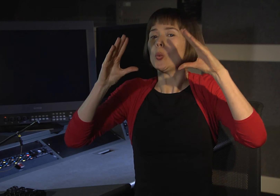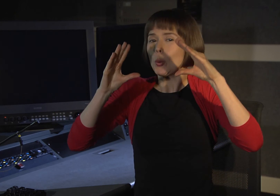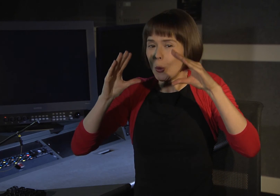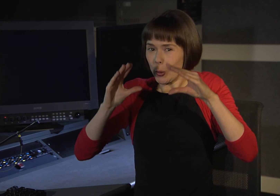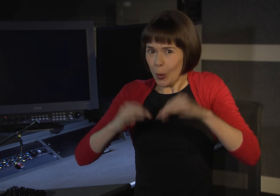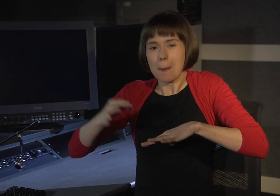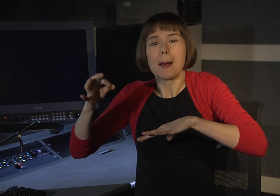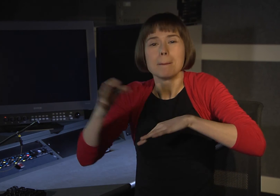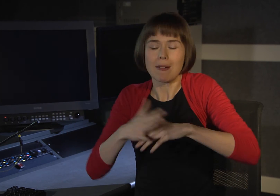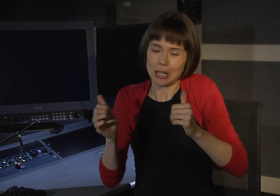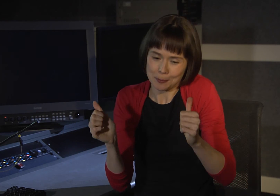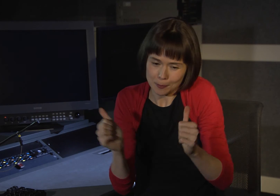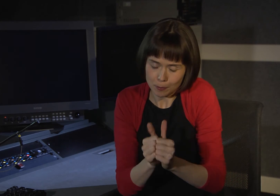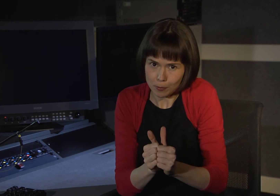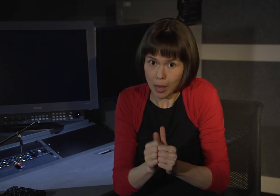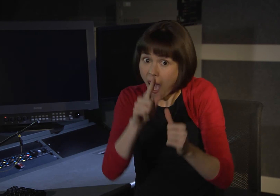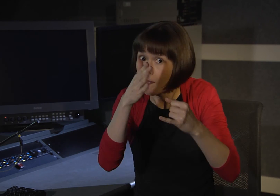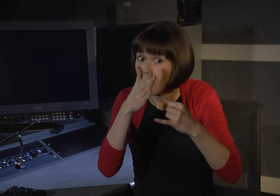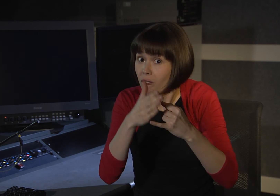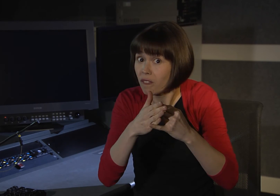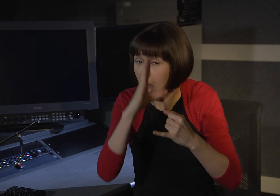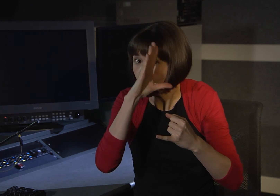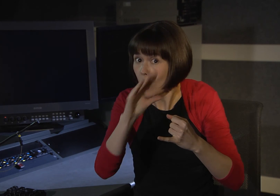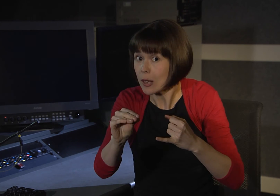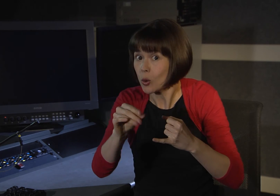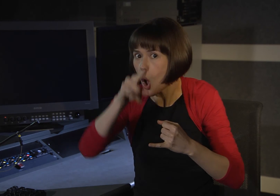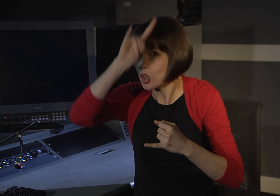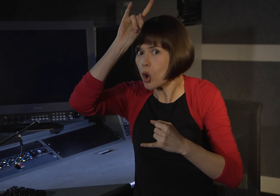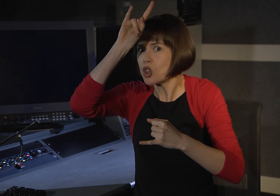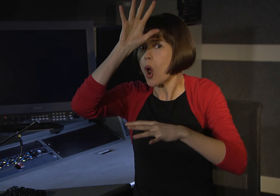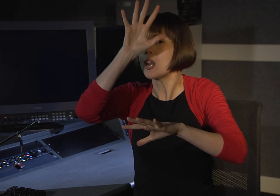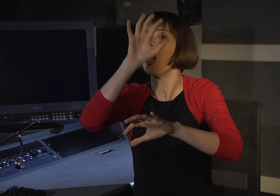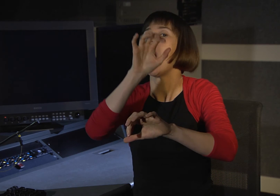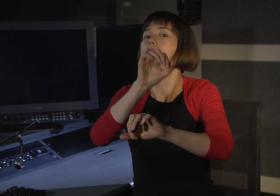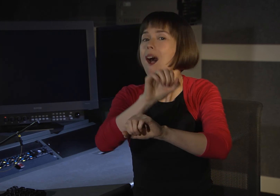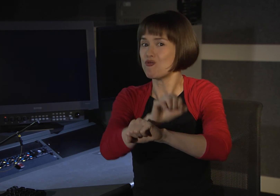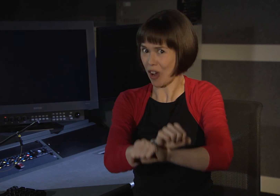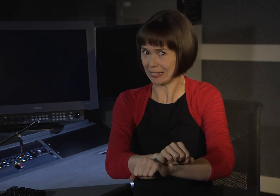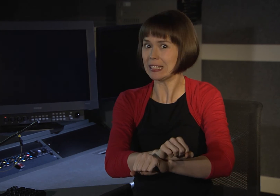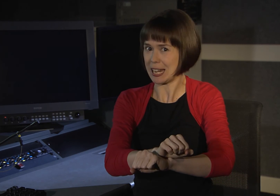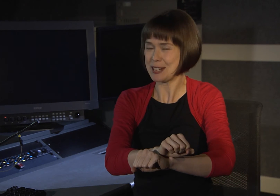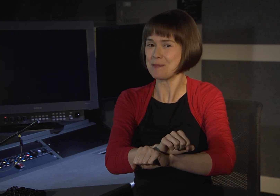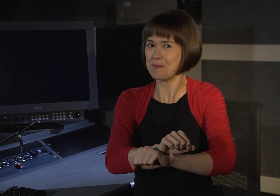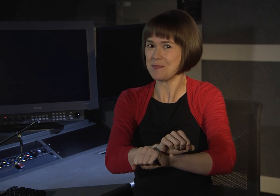war of wits finishes and they also marry. And then finally, Don John is arrested.